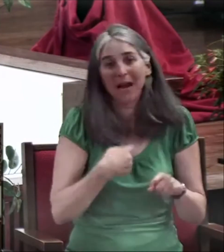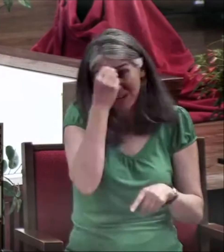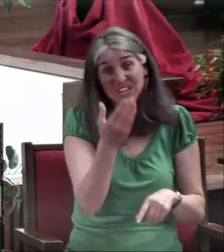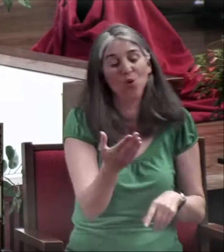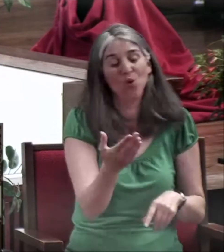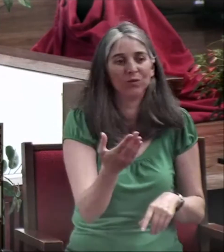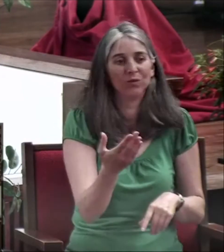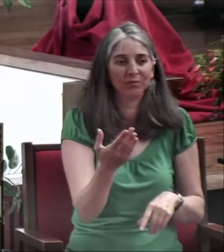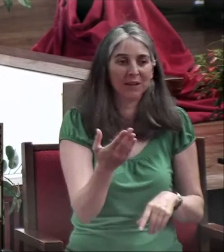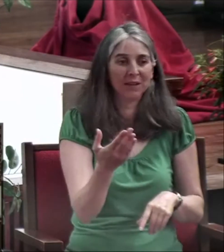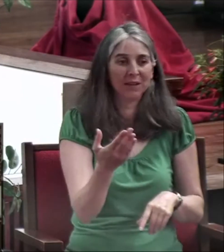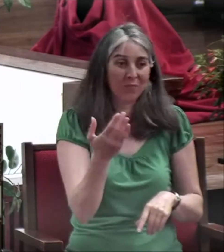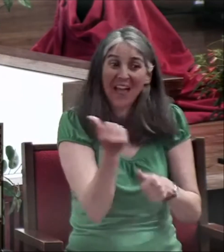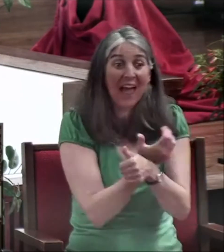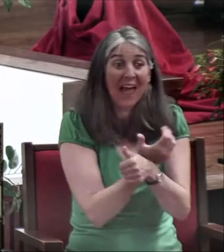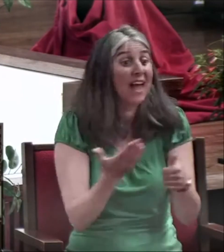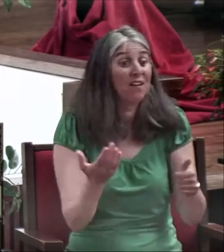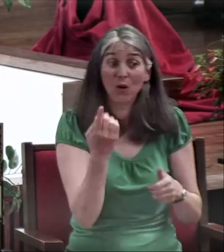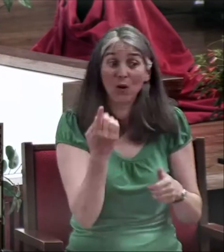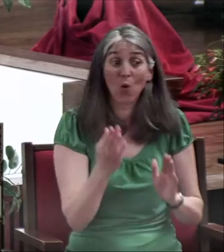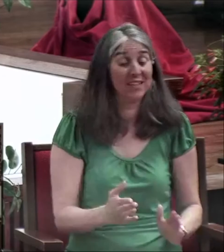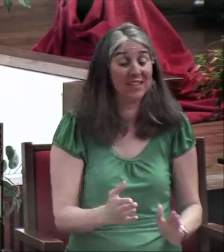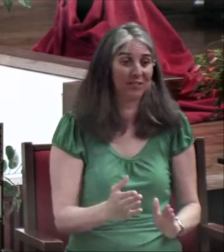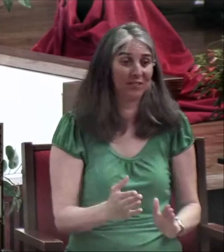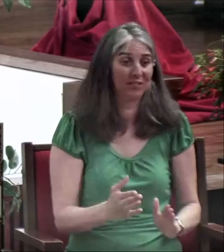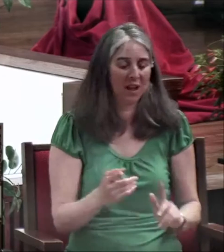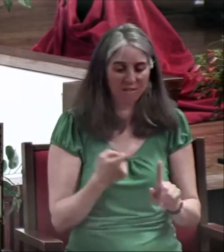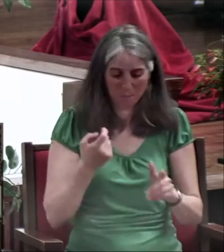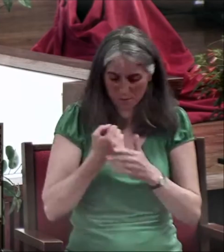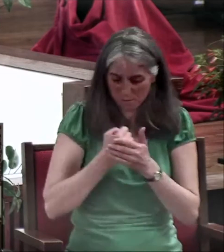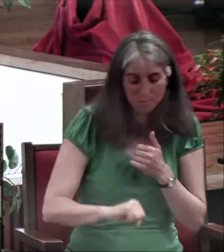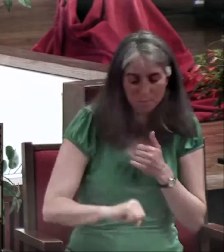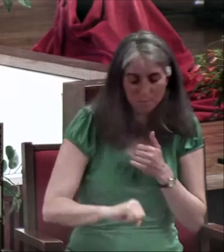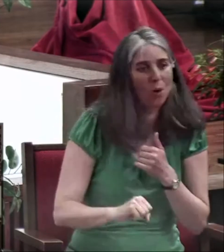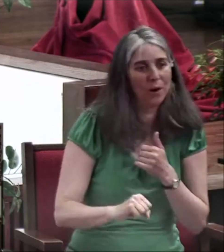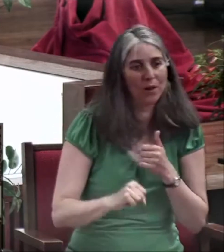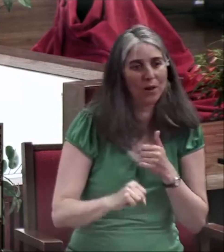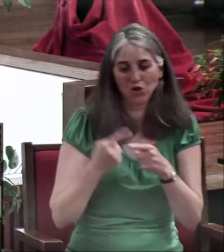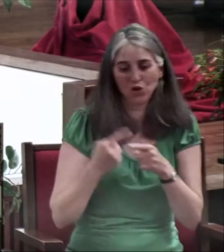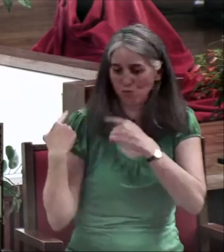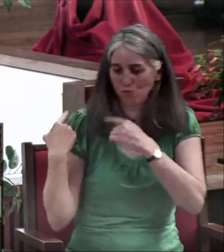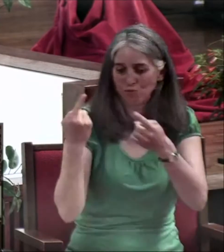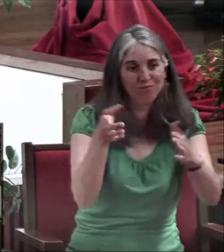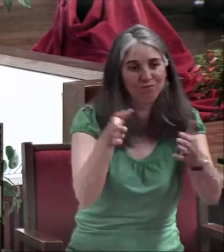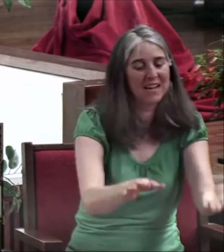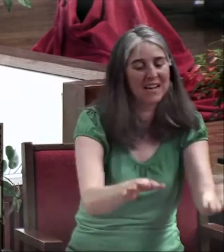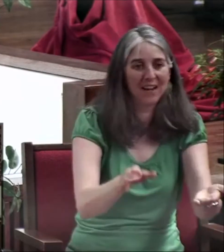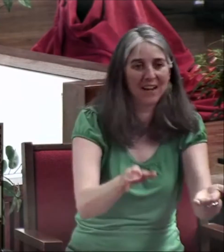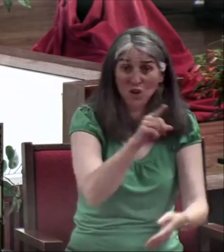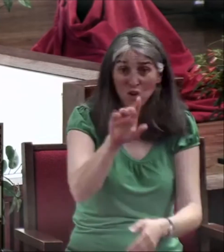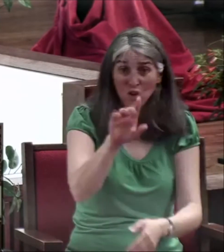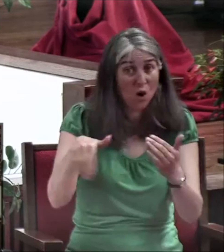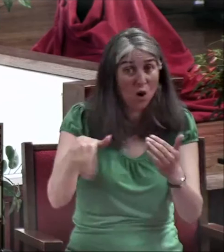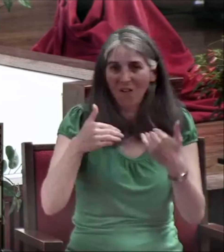you is that everyone, from the moment they're born to the day they die, has a use in